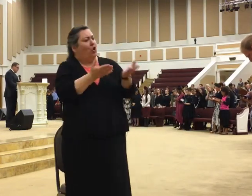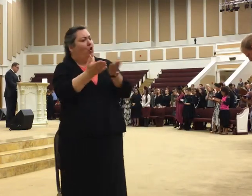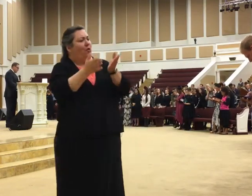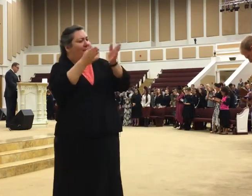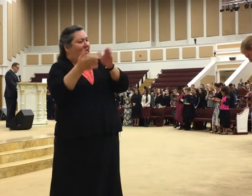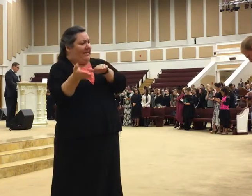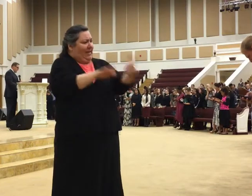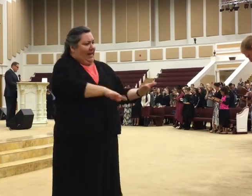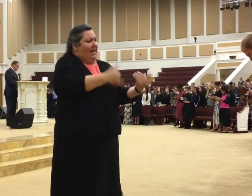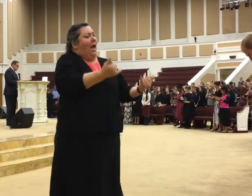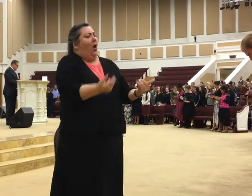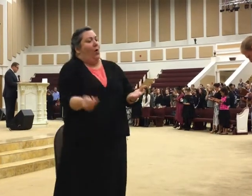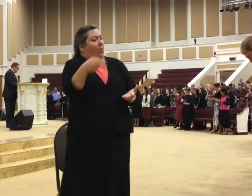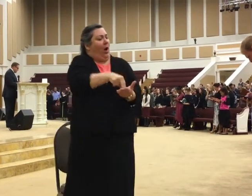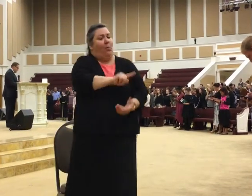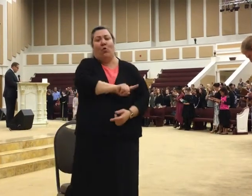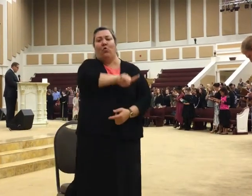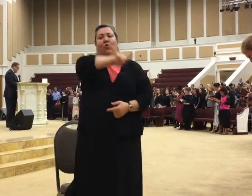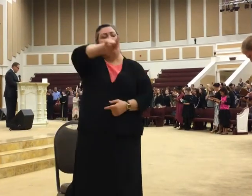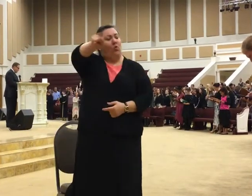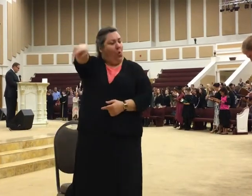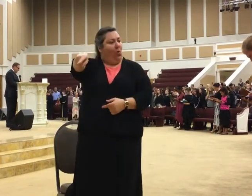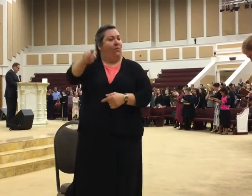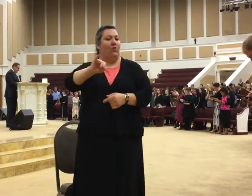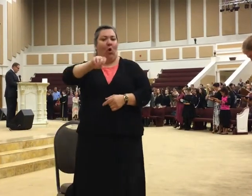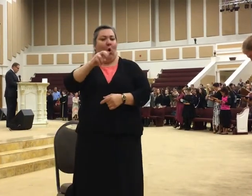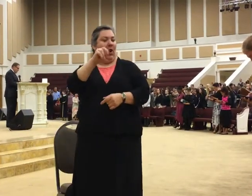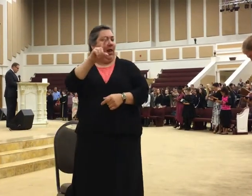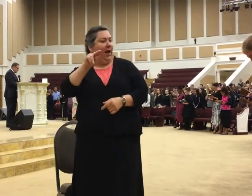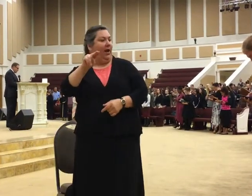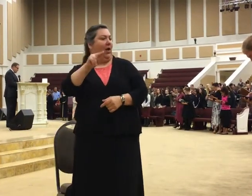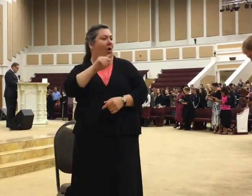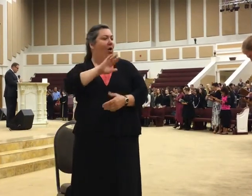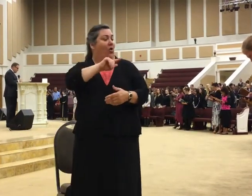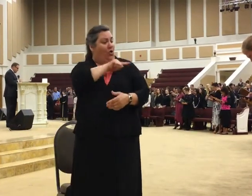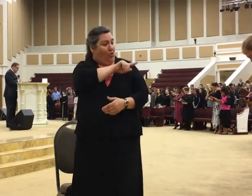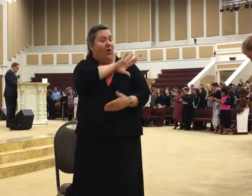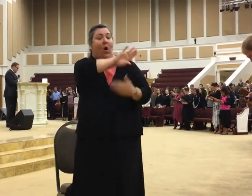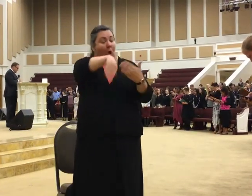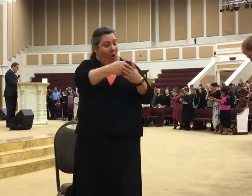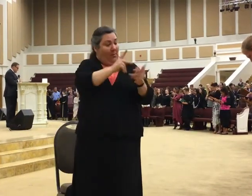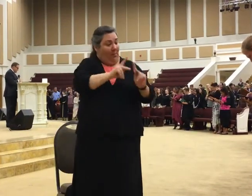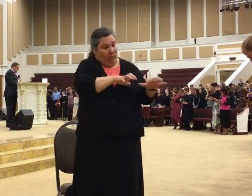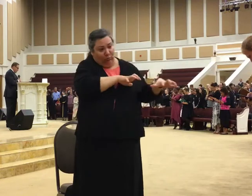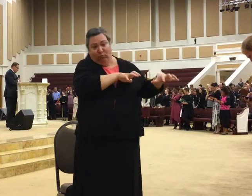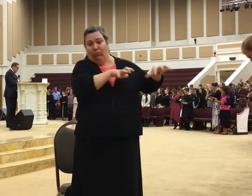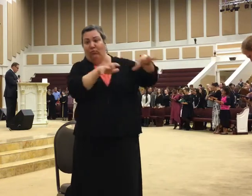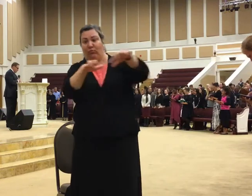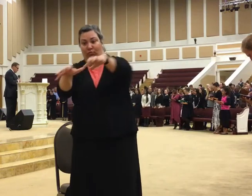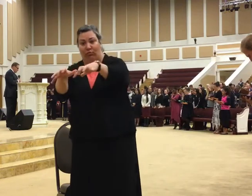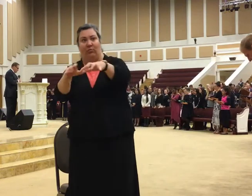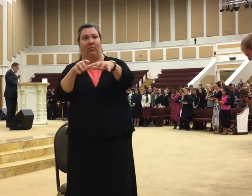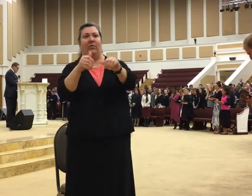Now therefore arise, go over this Jordan, thou and all this people. Everybody say